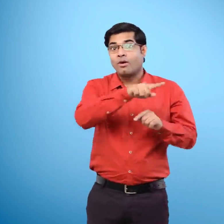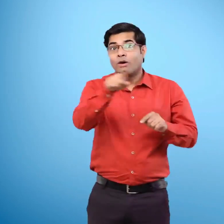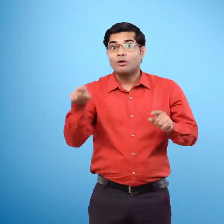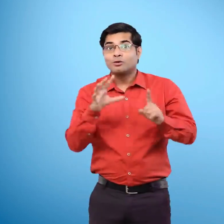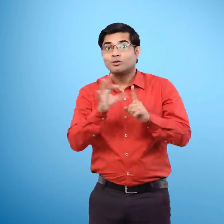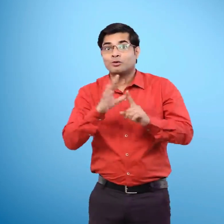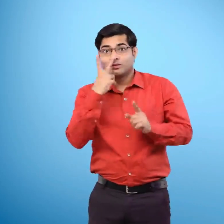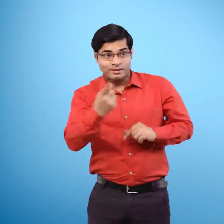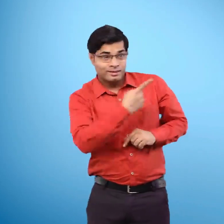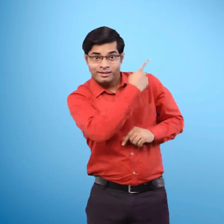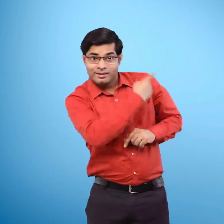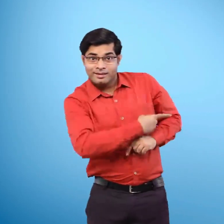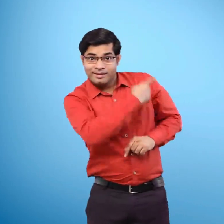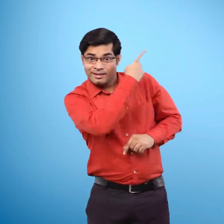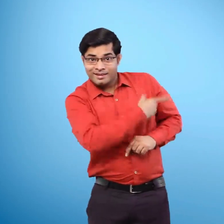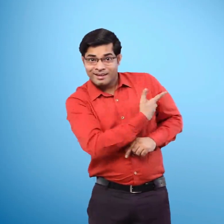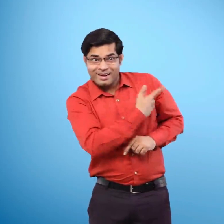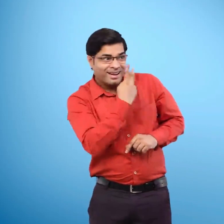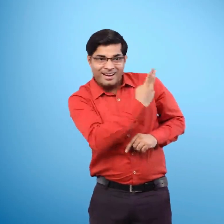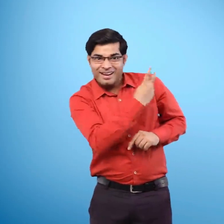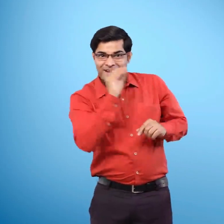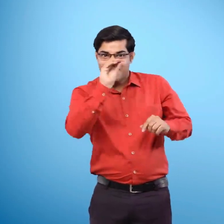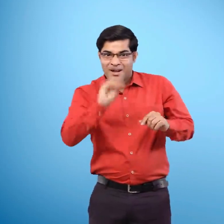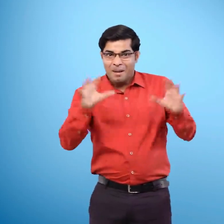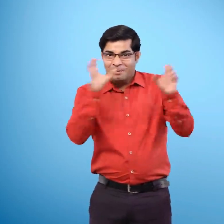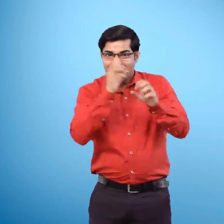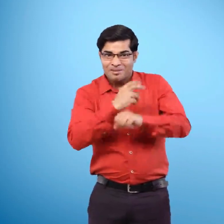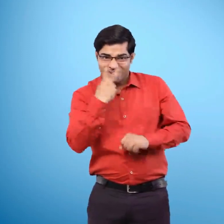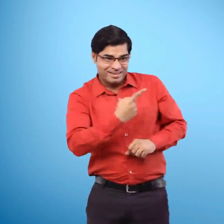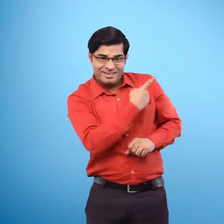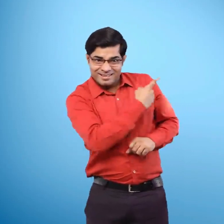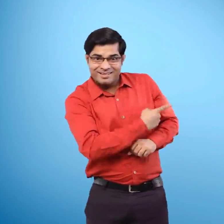Now you have to fill up the blank boxes as per their pattern.